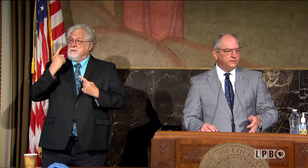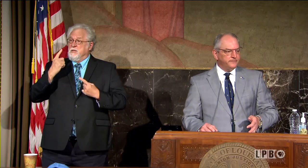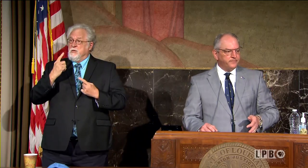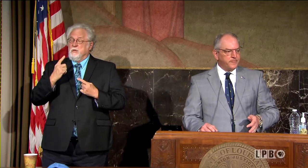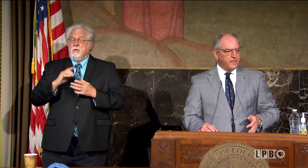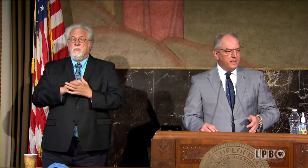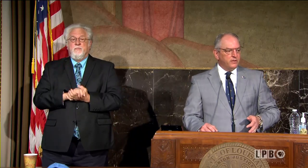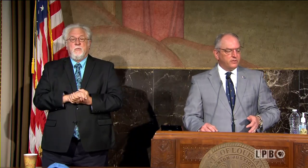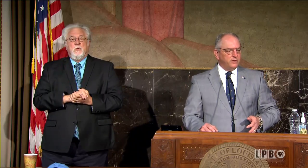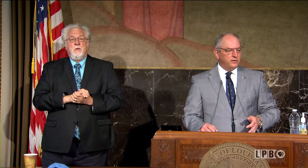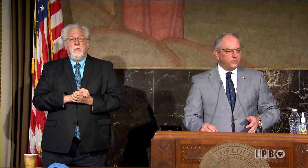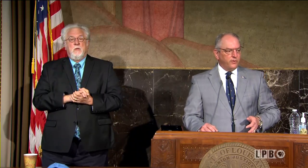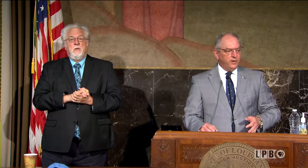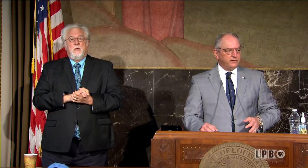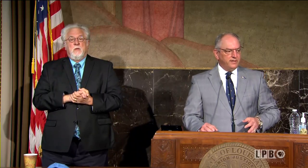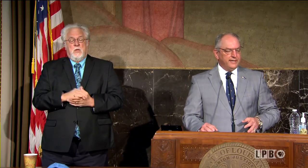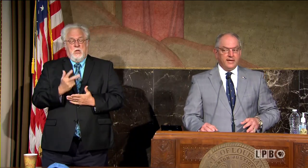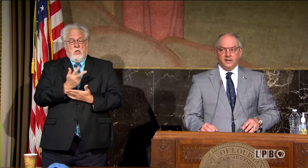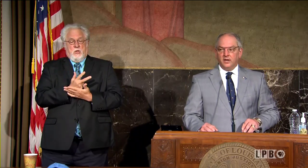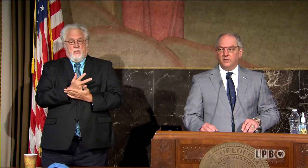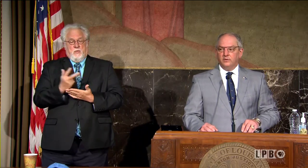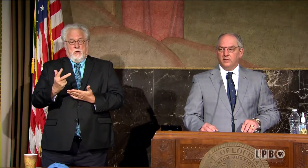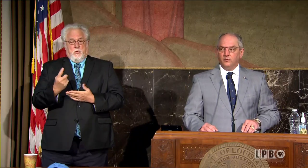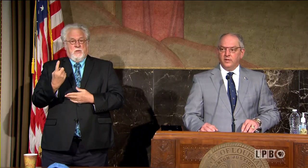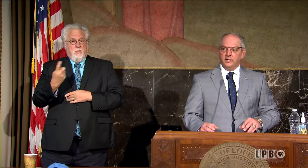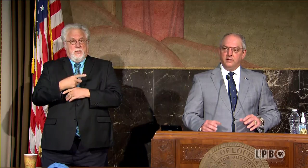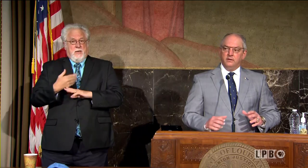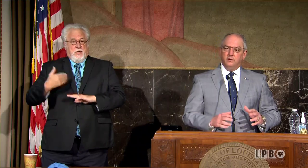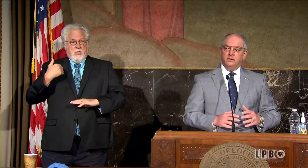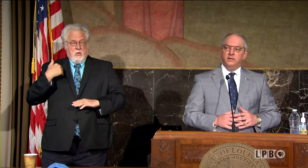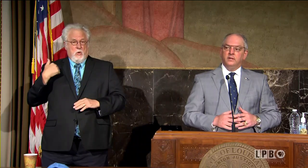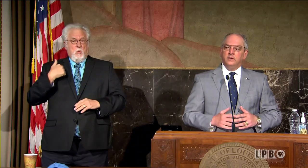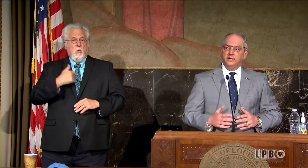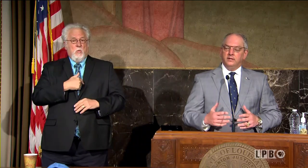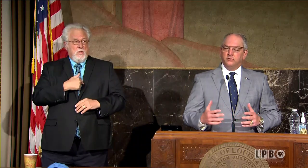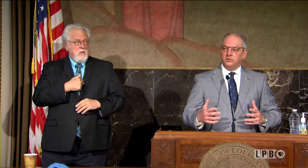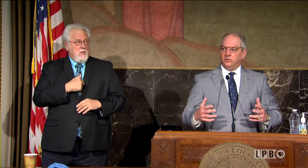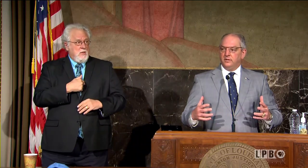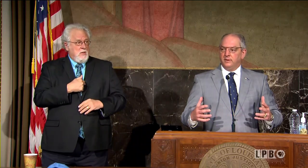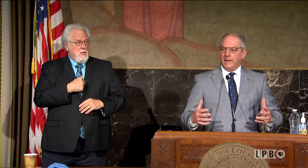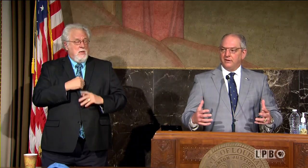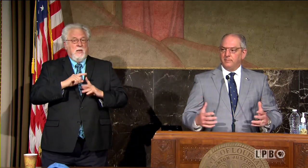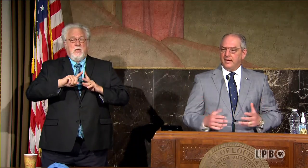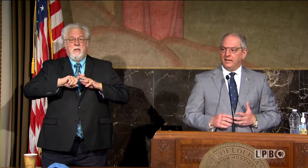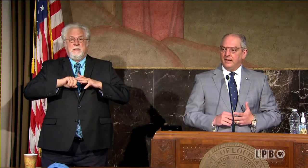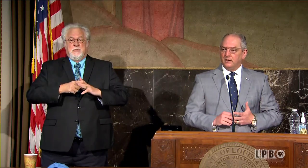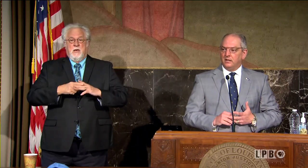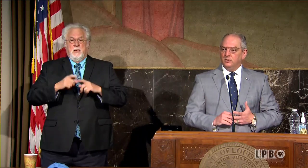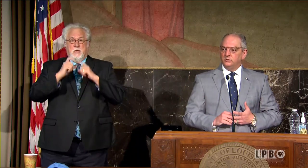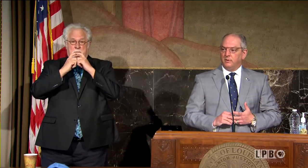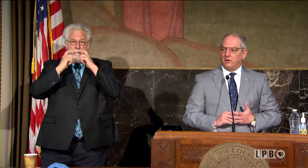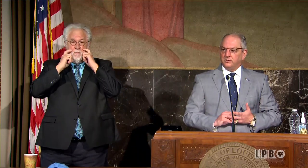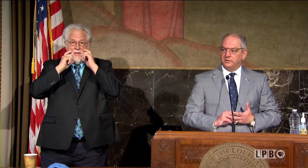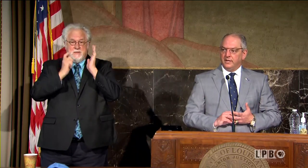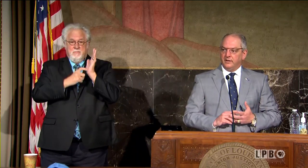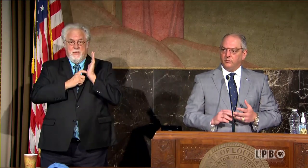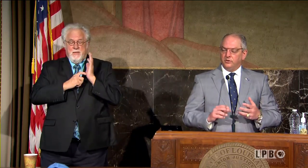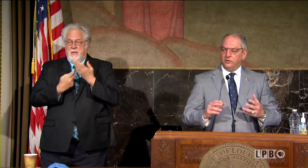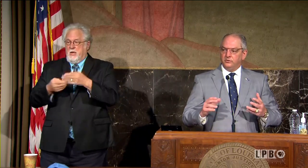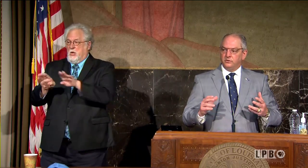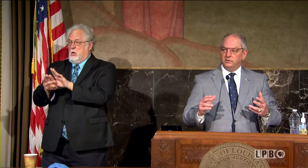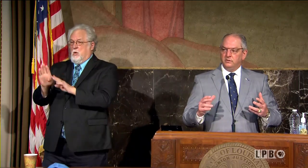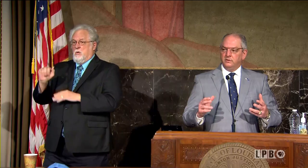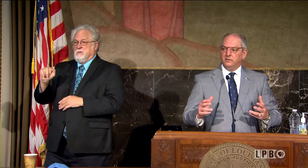it was 3 weeks and a day ago that we instituted the mask mandate, closed bars,